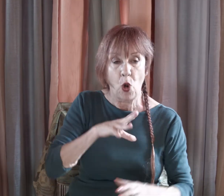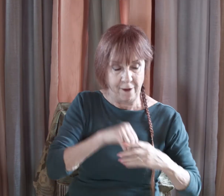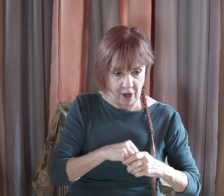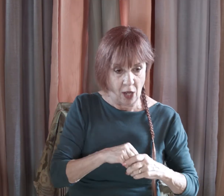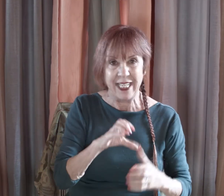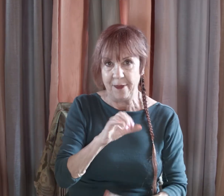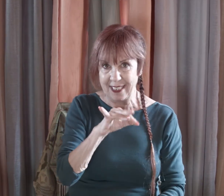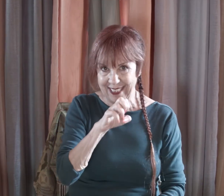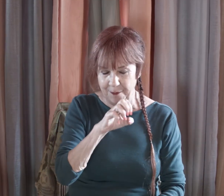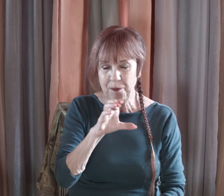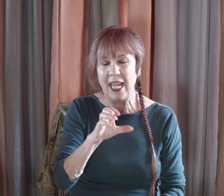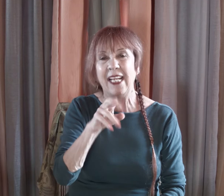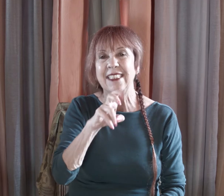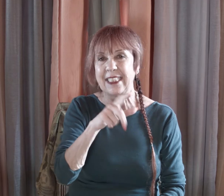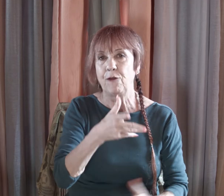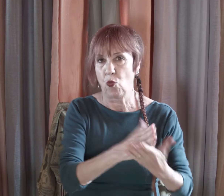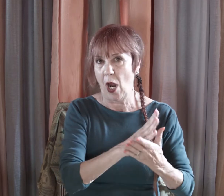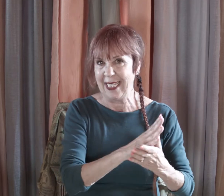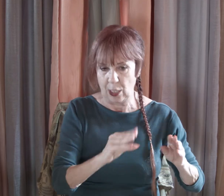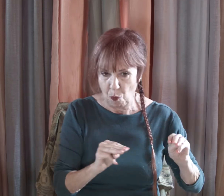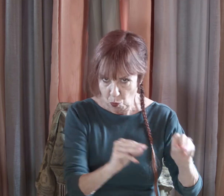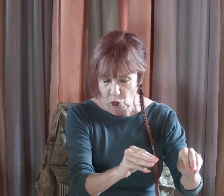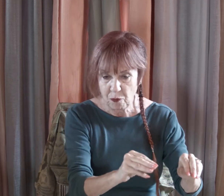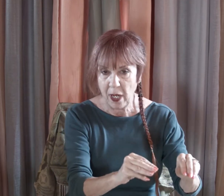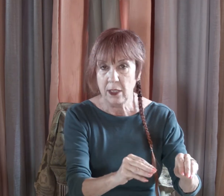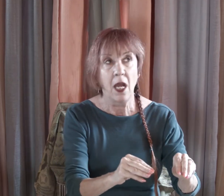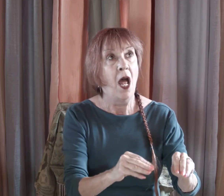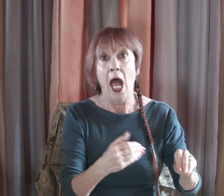movement, were involved in the civil rights movement with a extraordinary